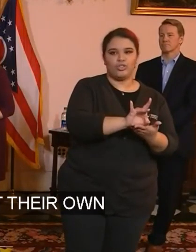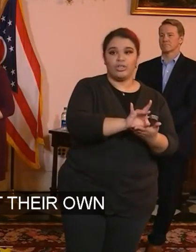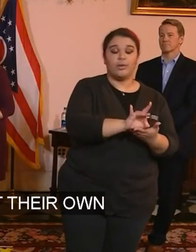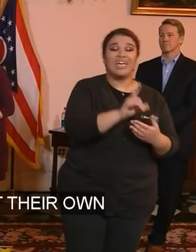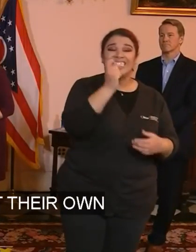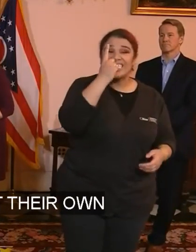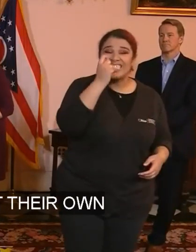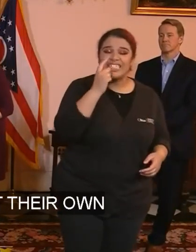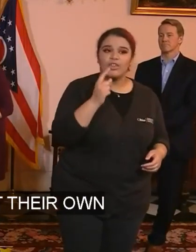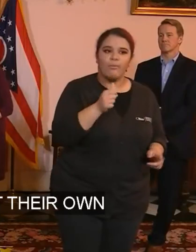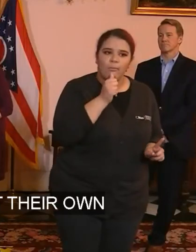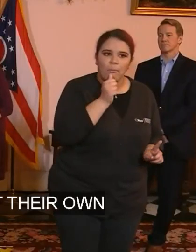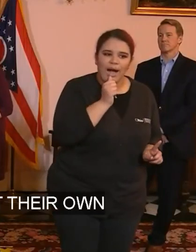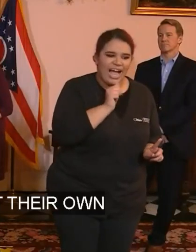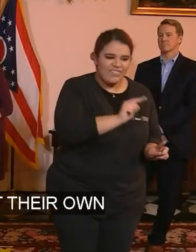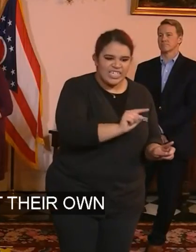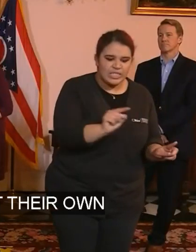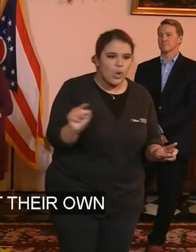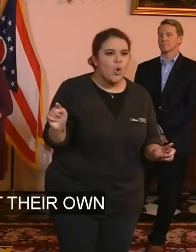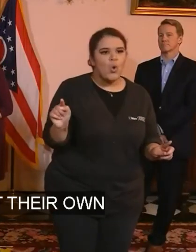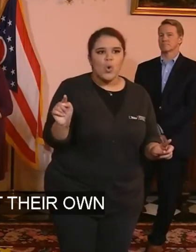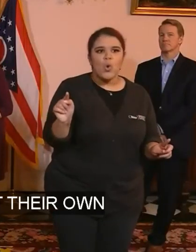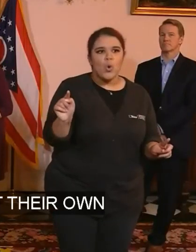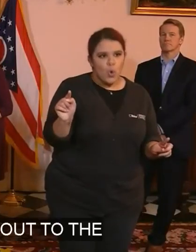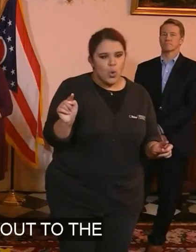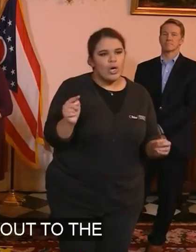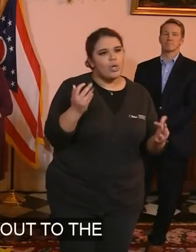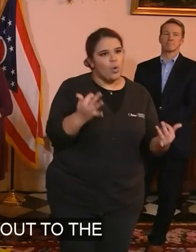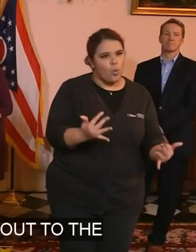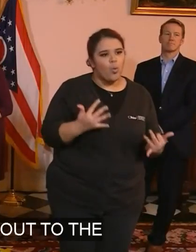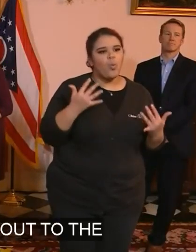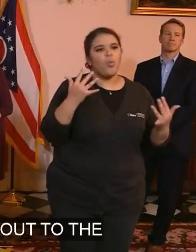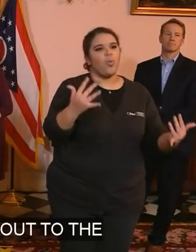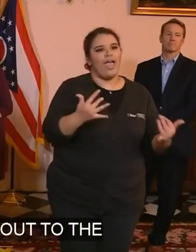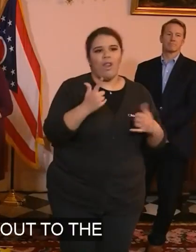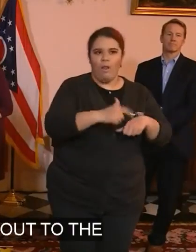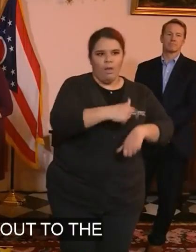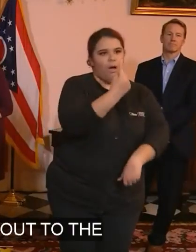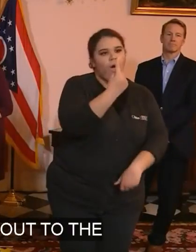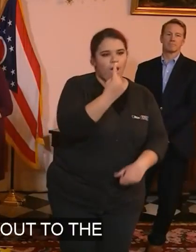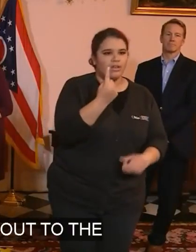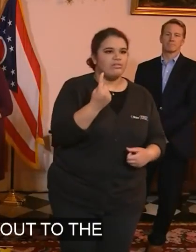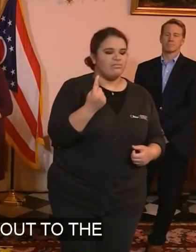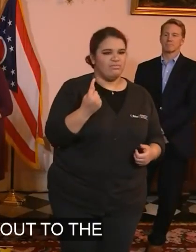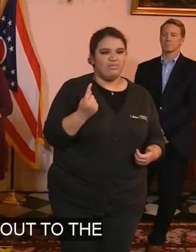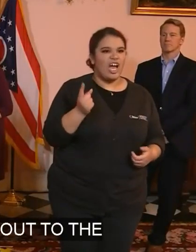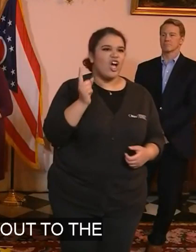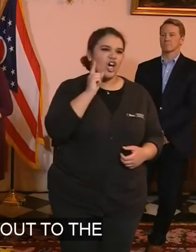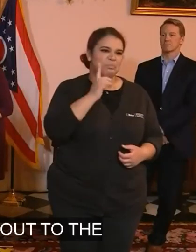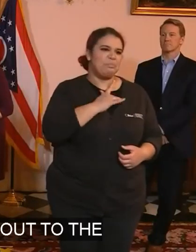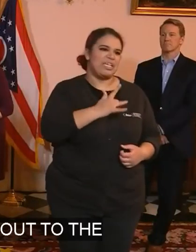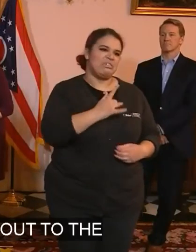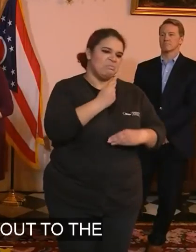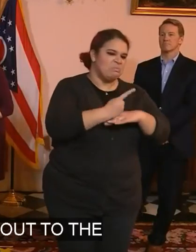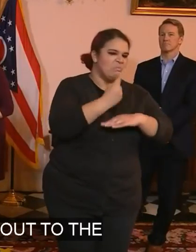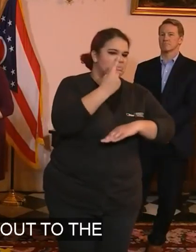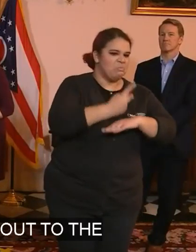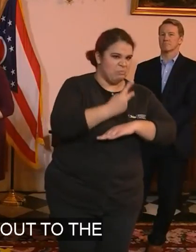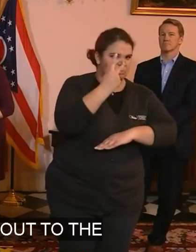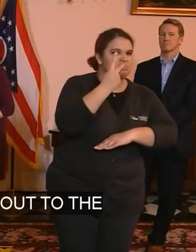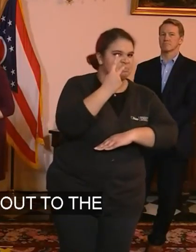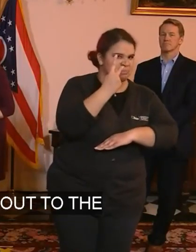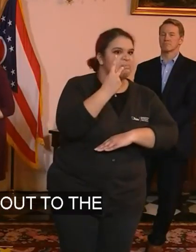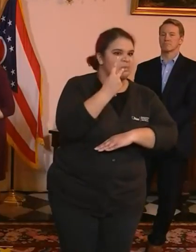elsewhere, the Quest, it's taking quite a bit longer to get those results back. Last I heard a day or two, but I'll have to fact check that for